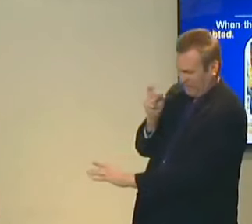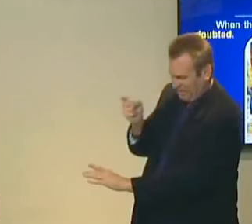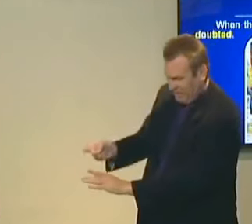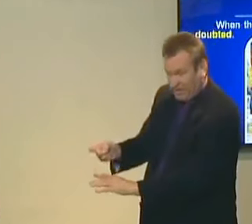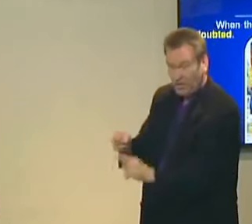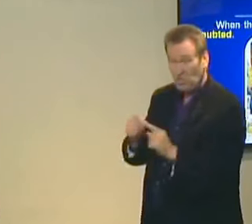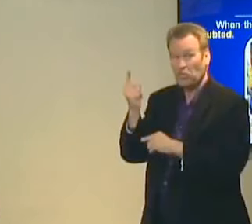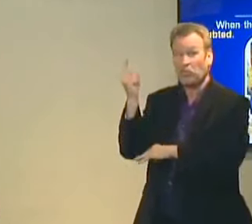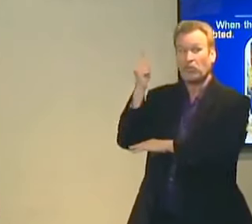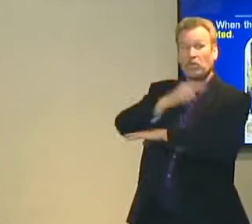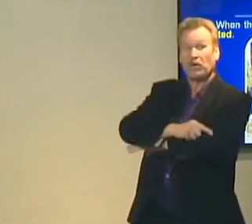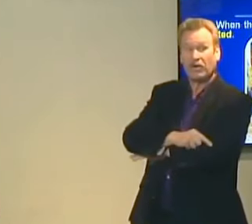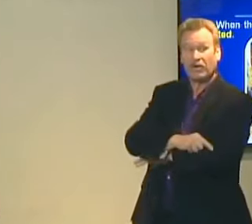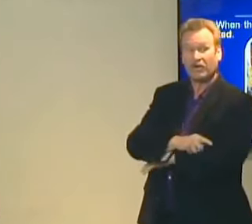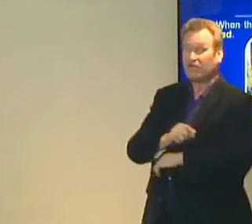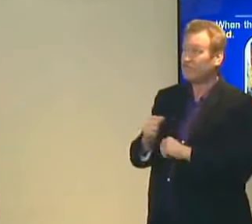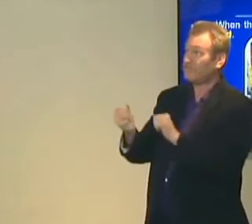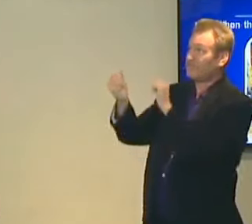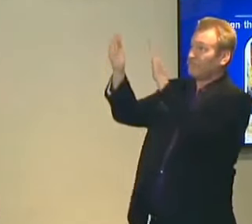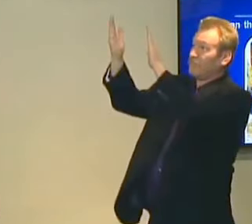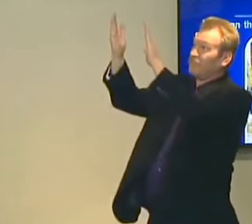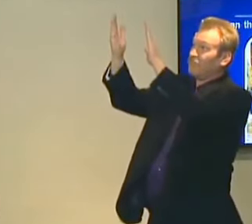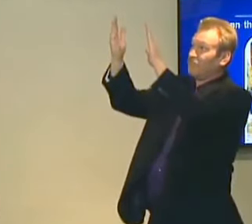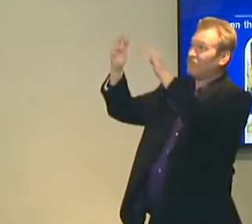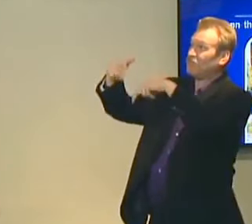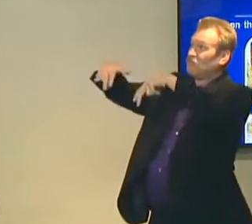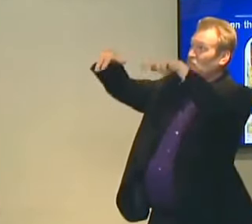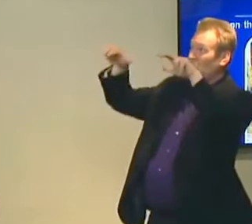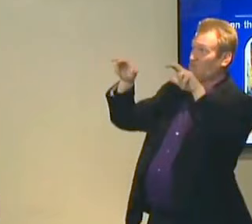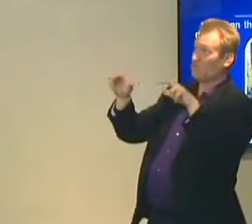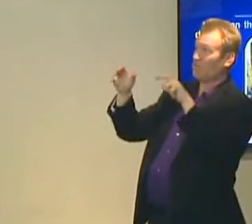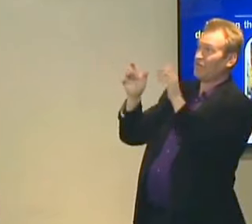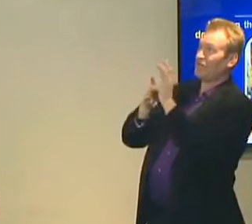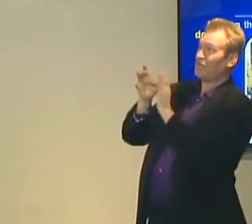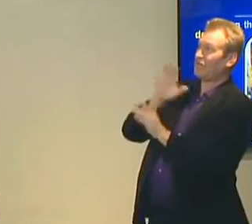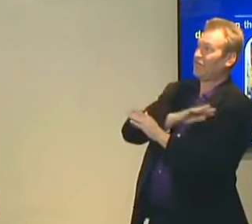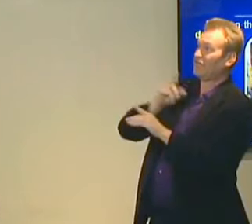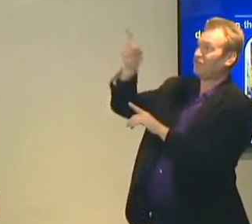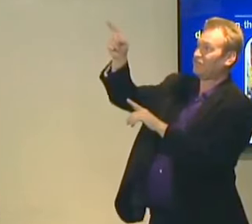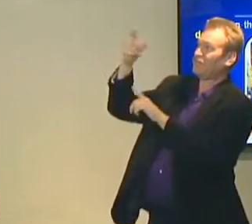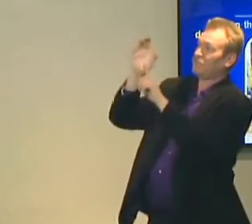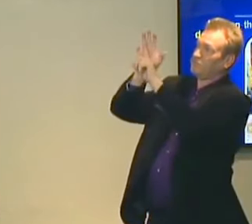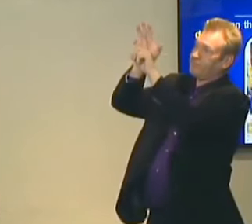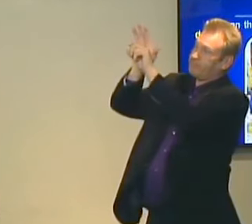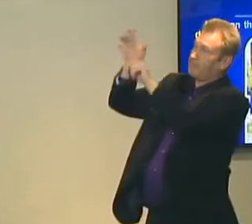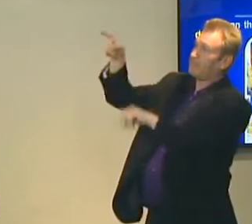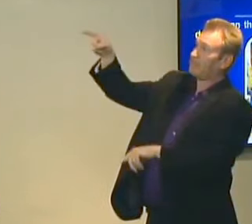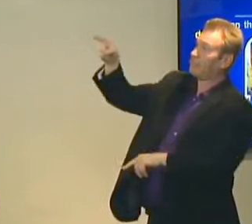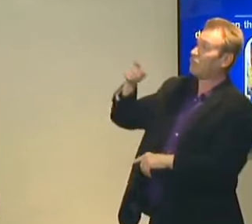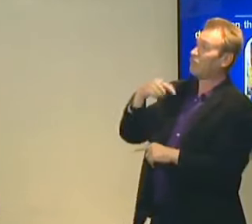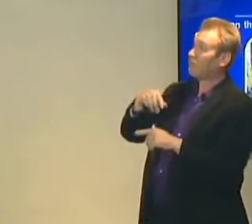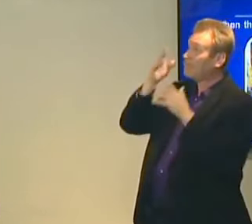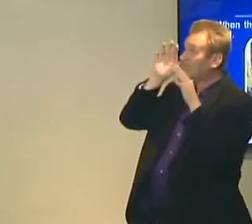And imagine that the devil said to Jesus, Kneel down before Me and I will give you everything. Jesus, who is on the throne